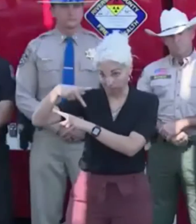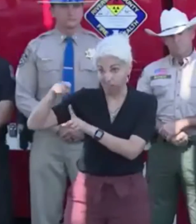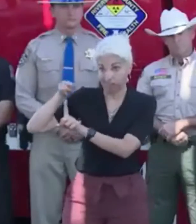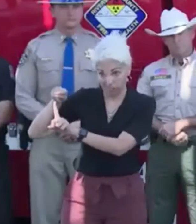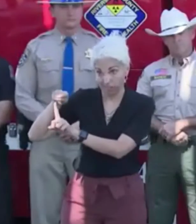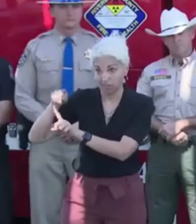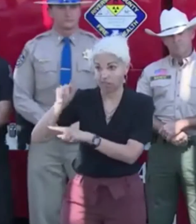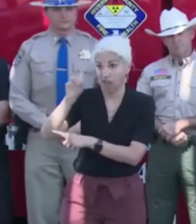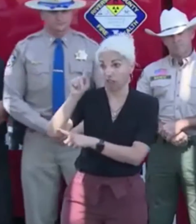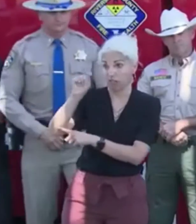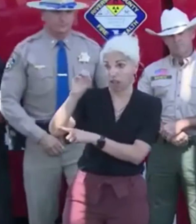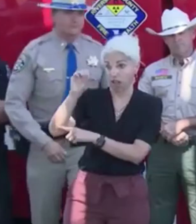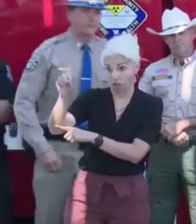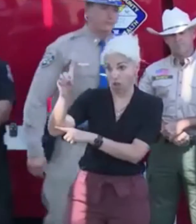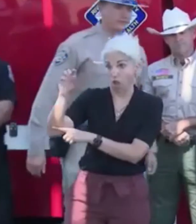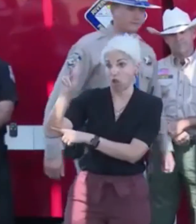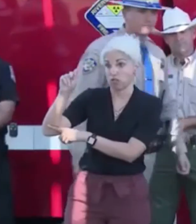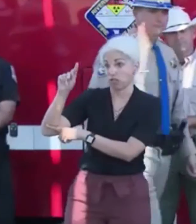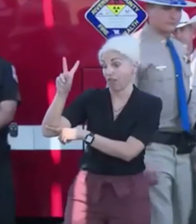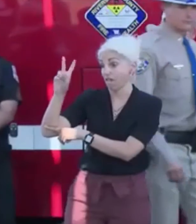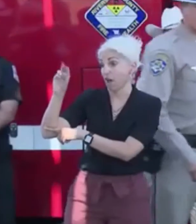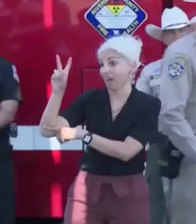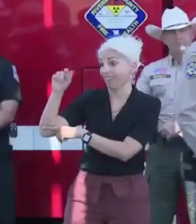Todd Kovalets.